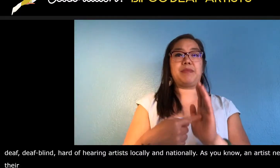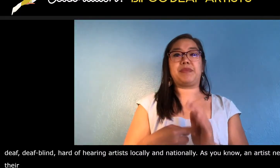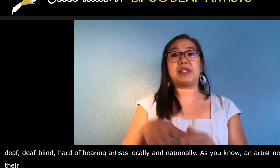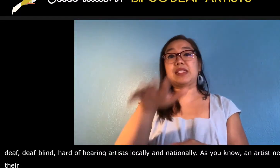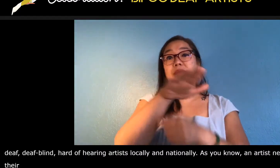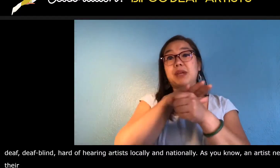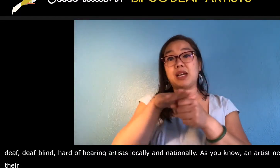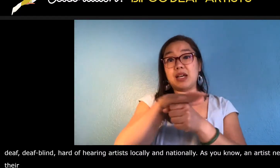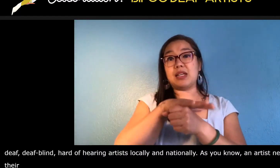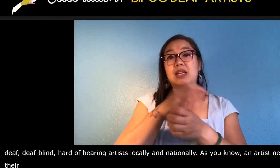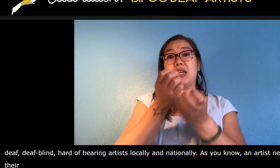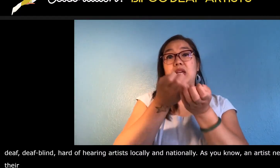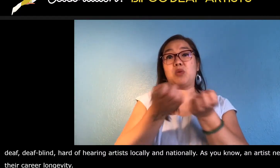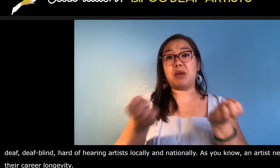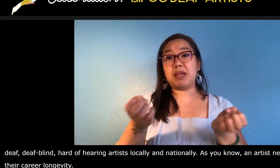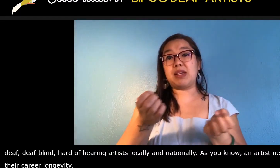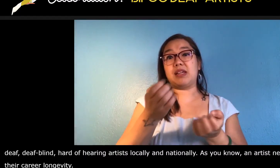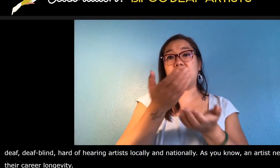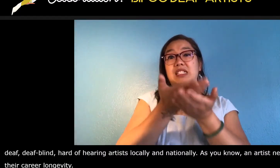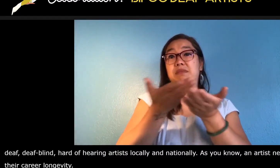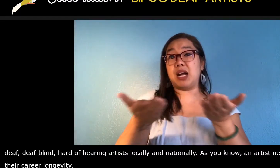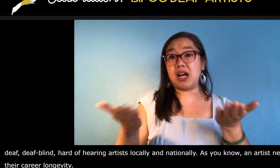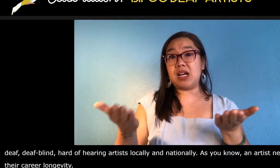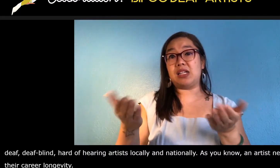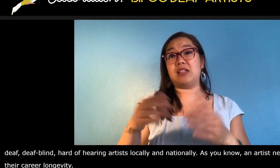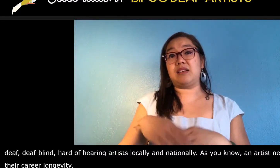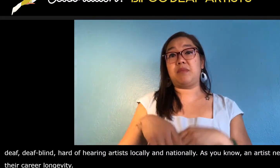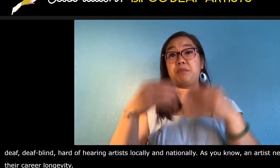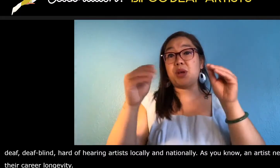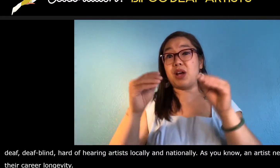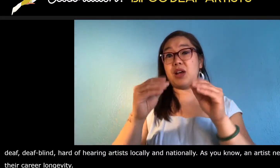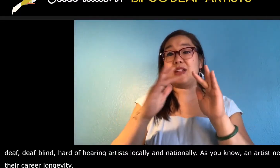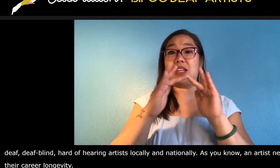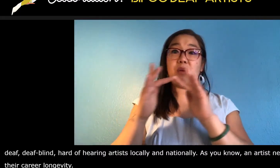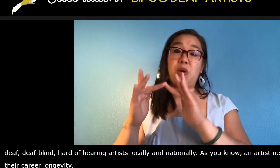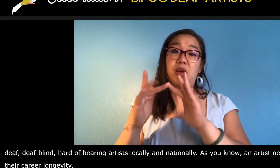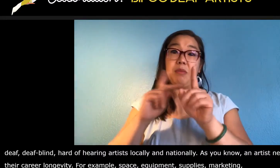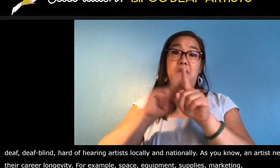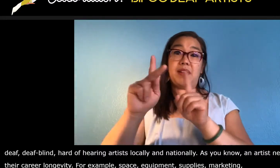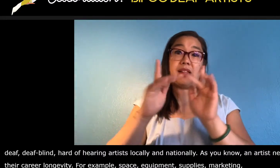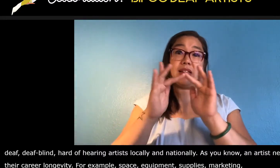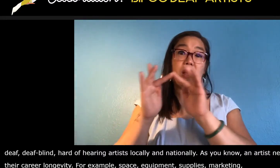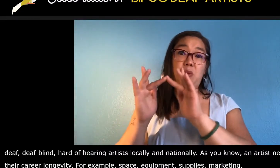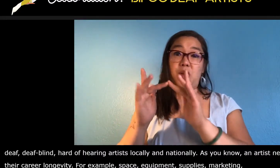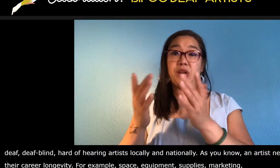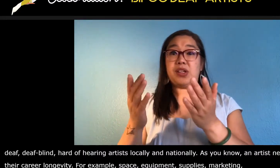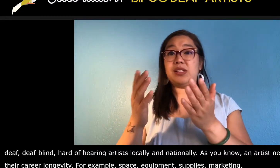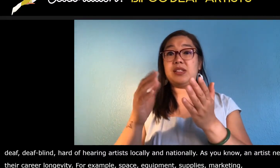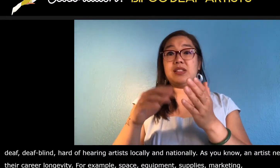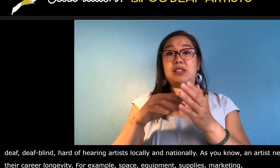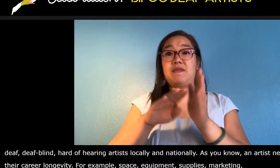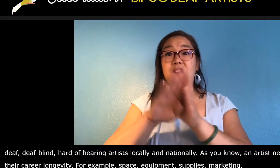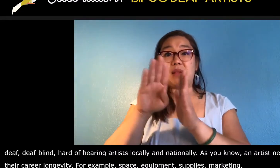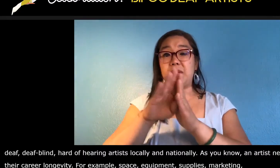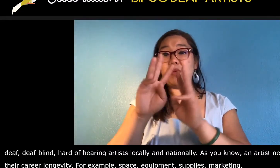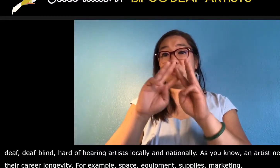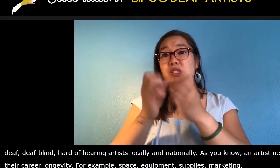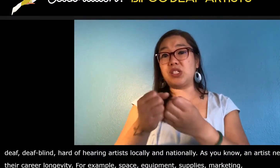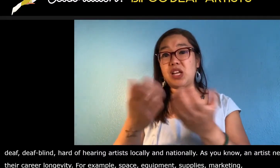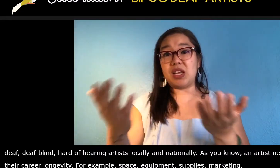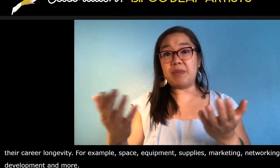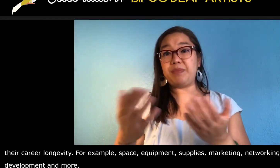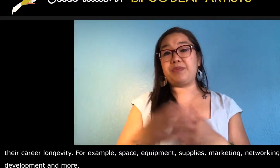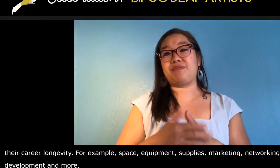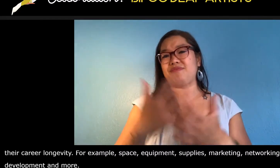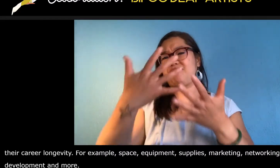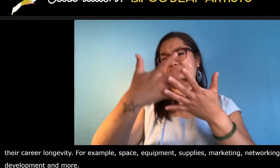longevity. For example, space, equipment, supplies, marketing, networking, professional development,